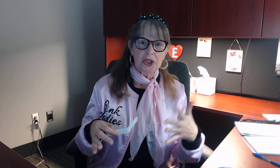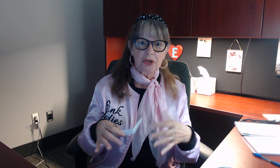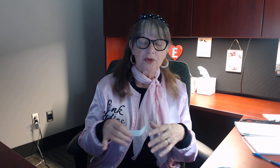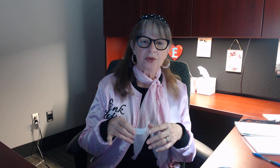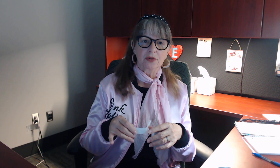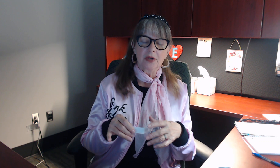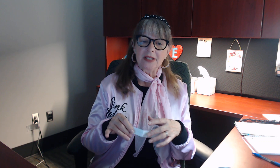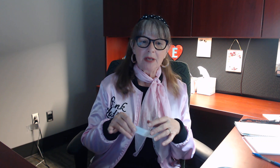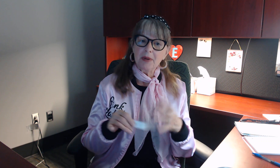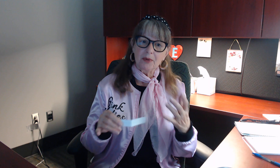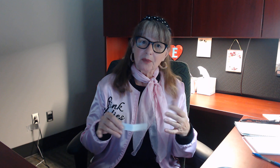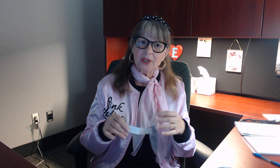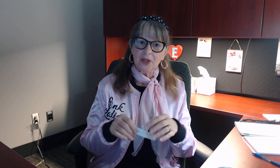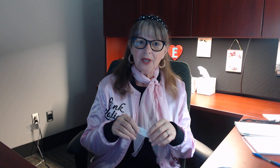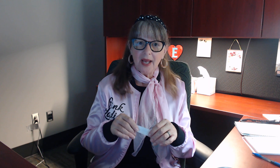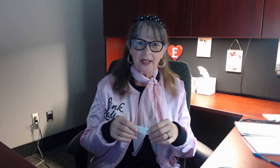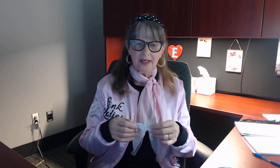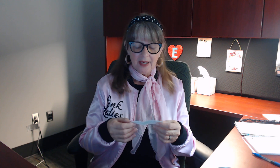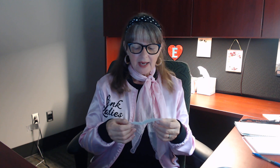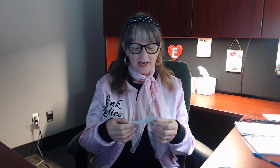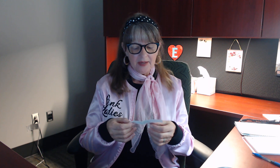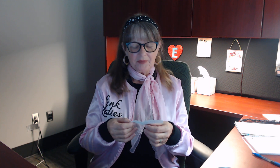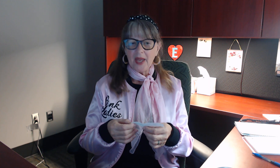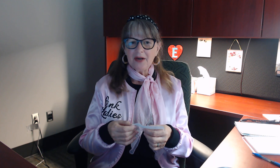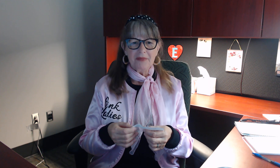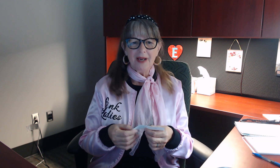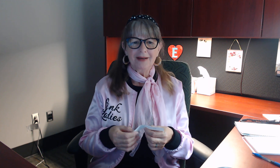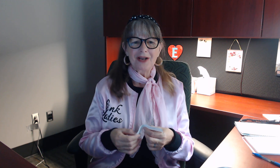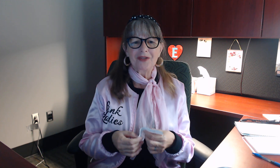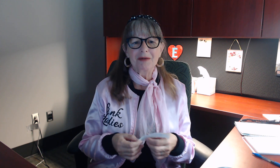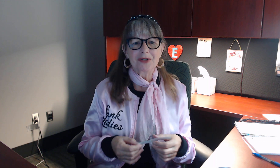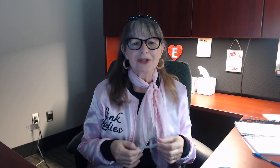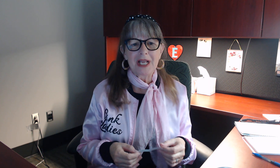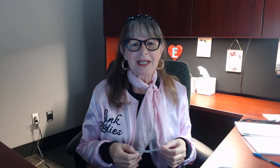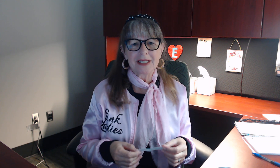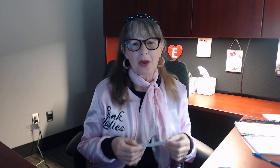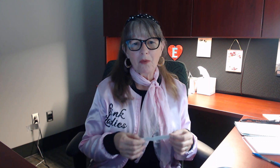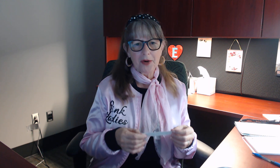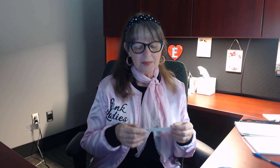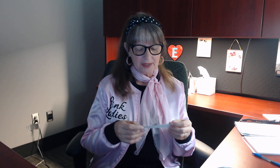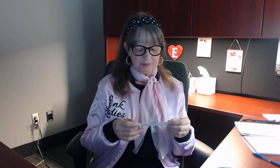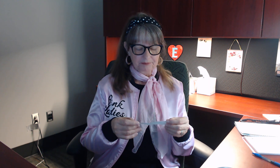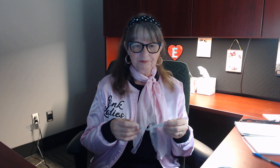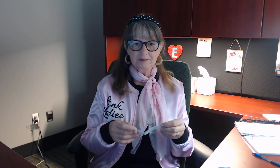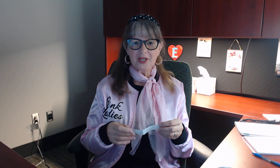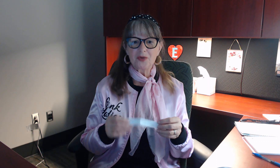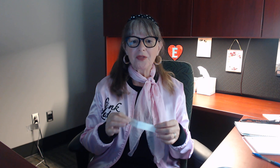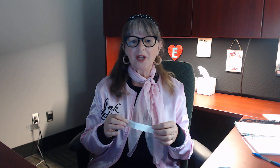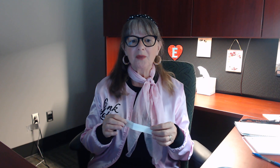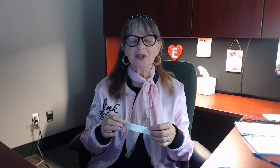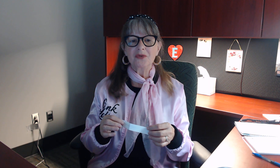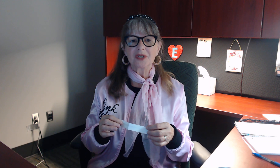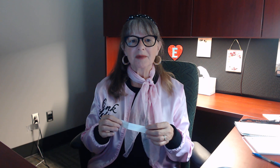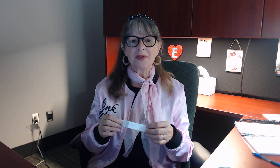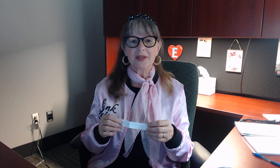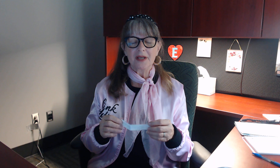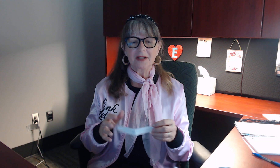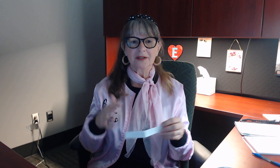gestures, and some people are really good at it. I don't think I'm as good at it as I want to be. So I thought I would do some of the little